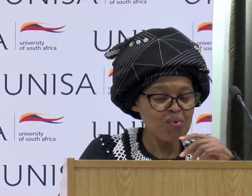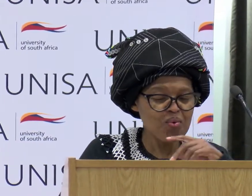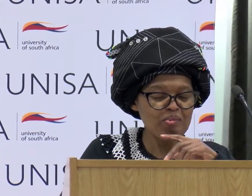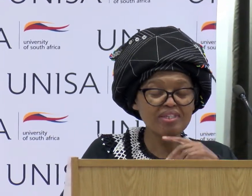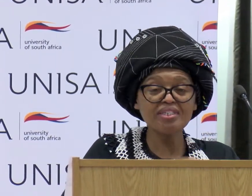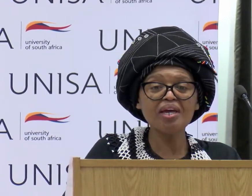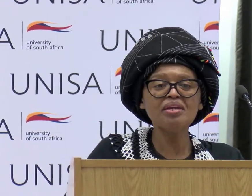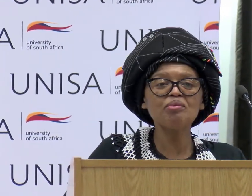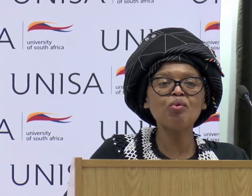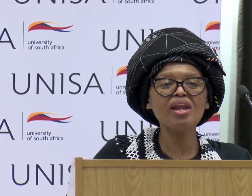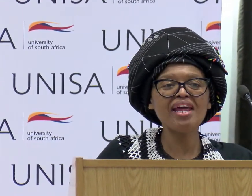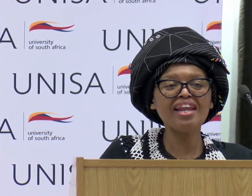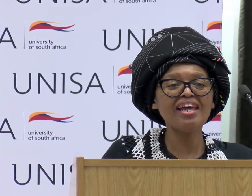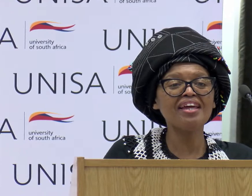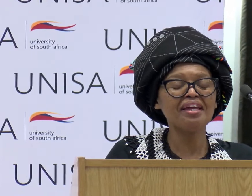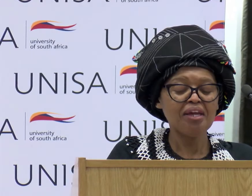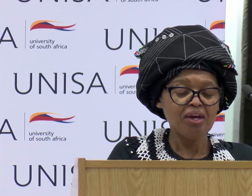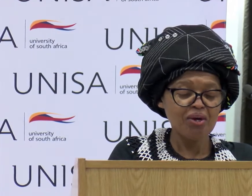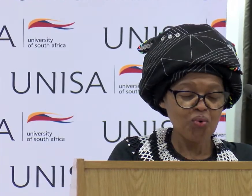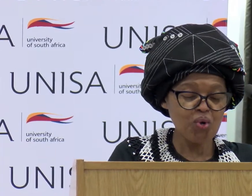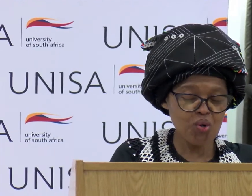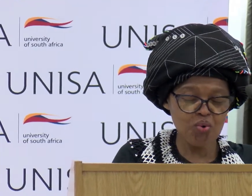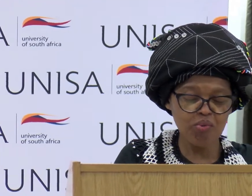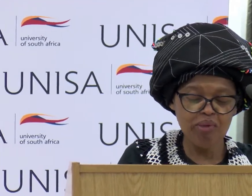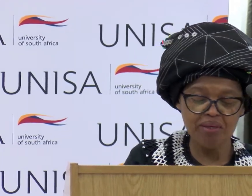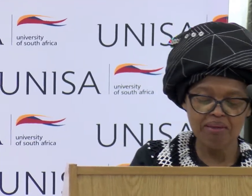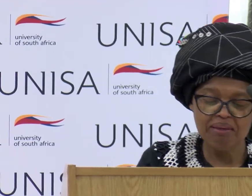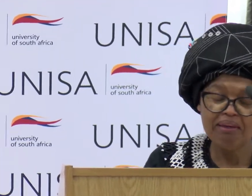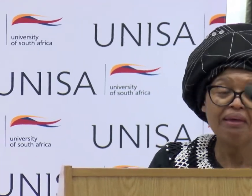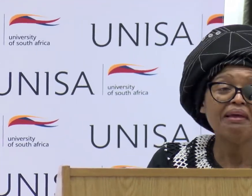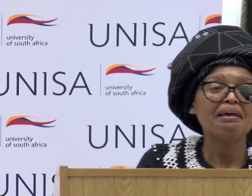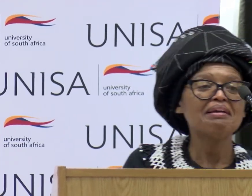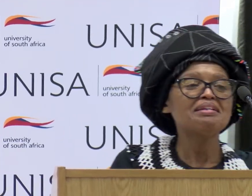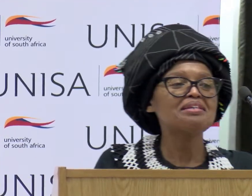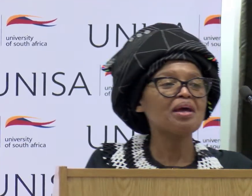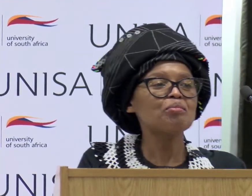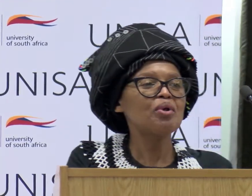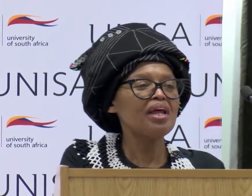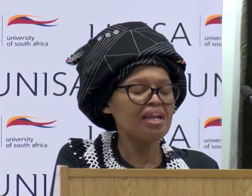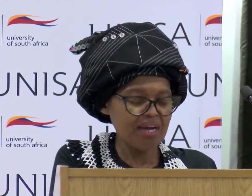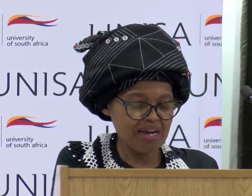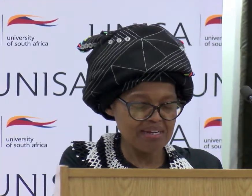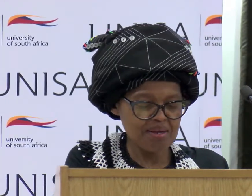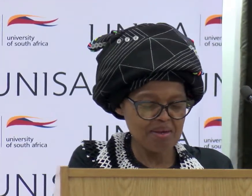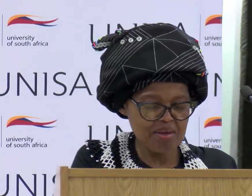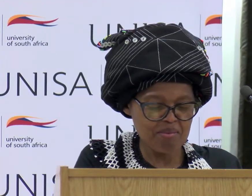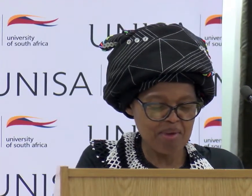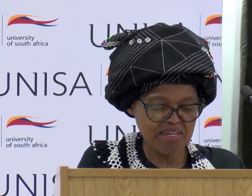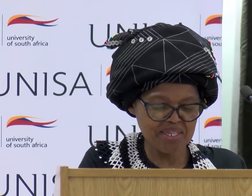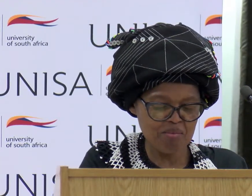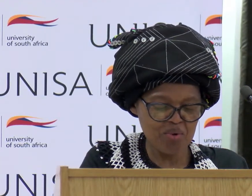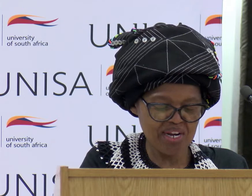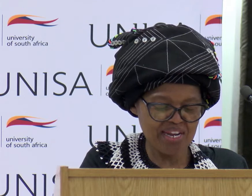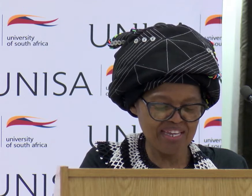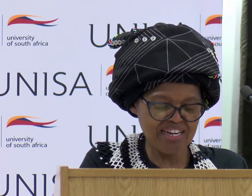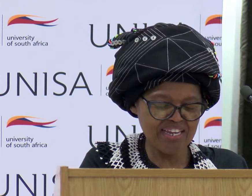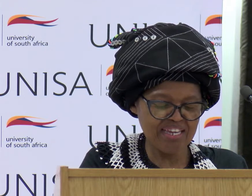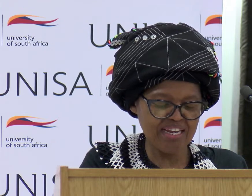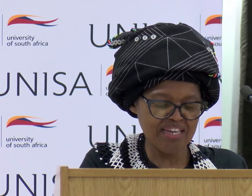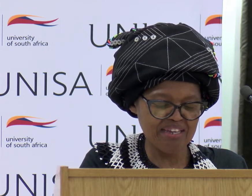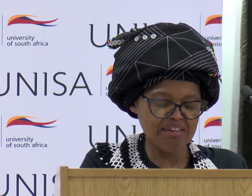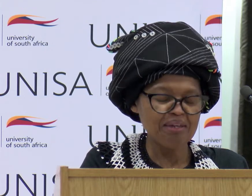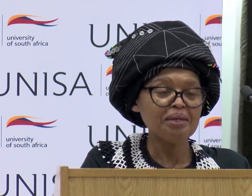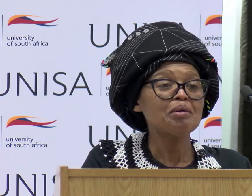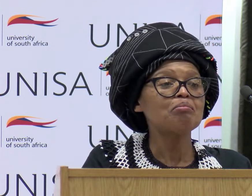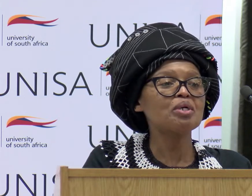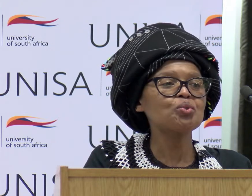Siyabulela Hlubi, senibulele uHlubi. Siyabulela Gadebe, siyabulela